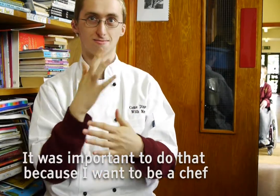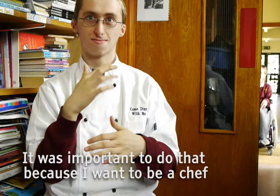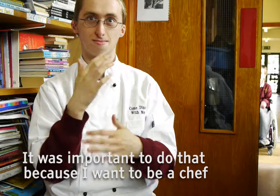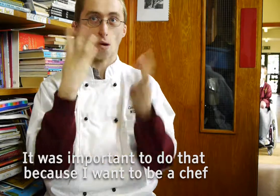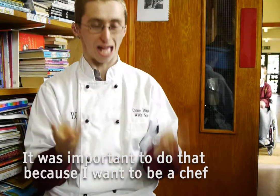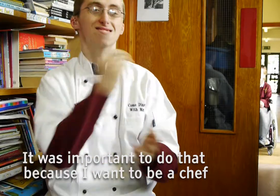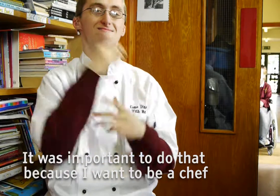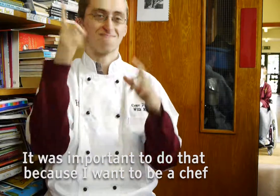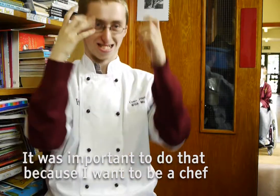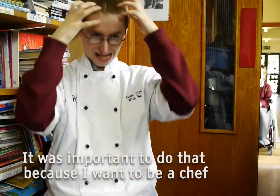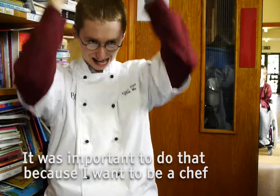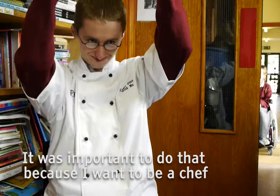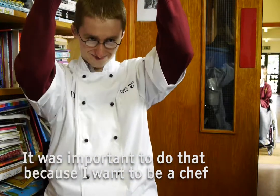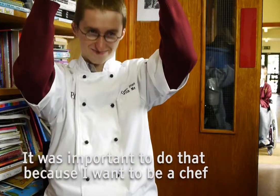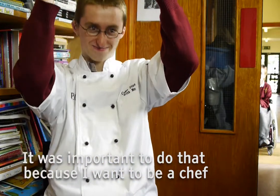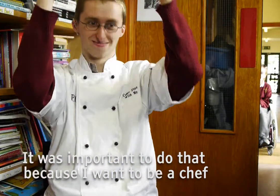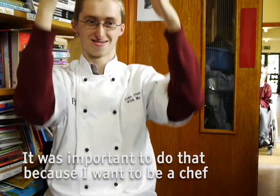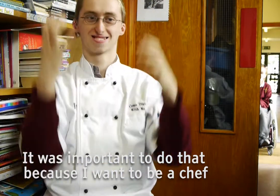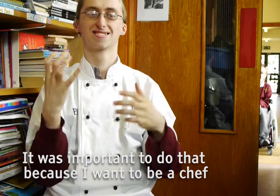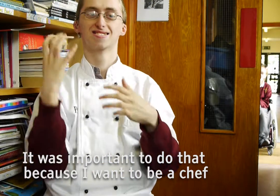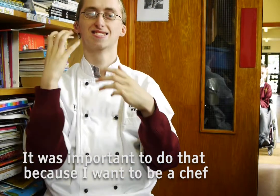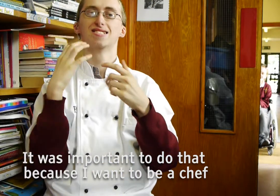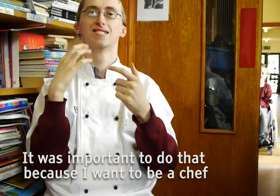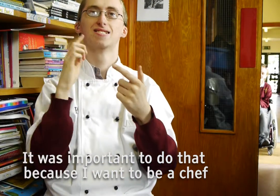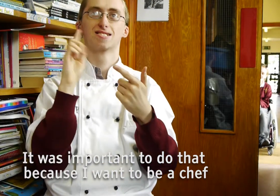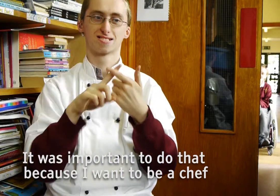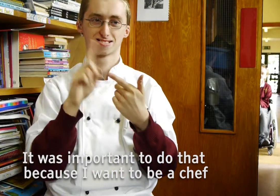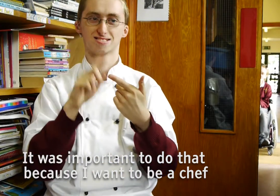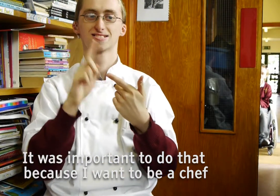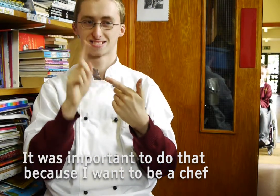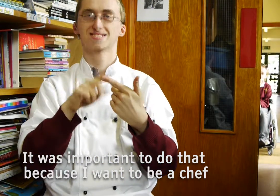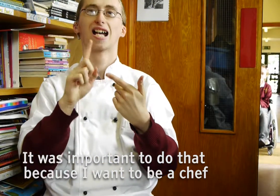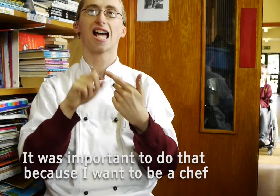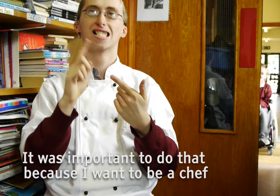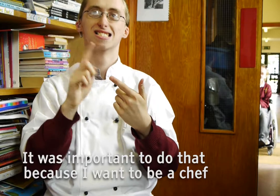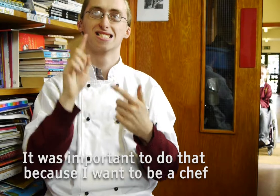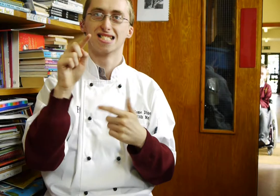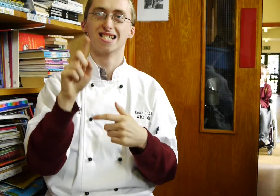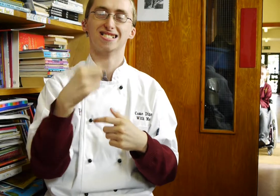It was important to make the food and to do that because I want to be a chef.